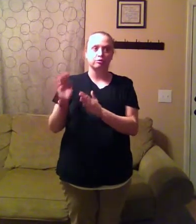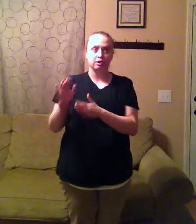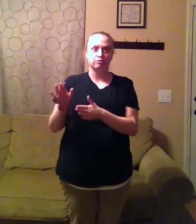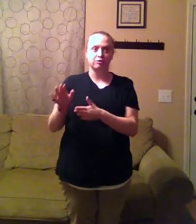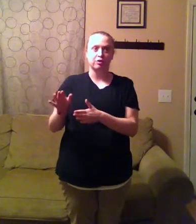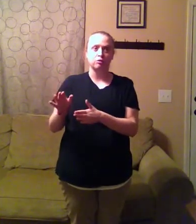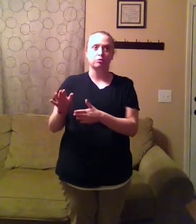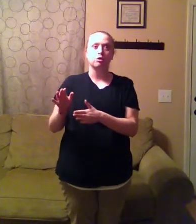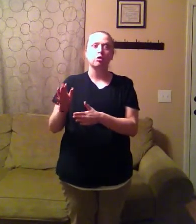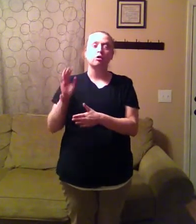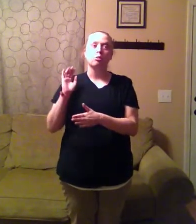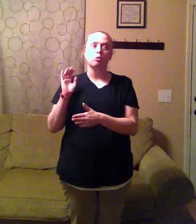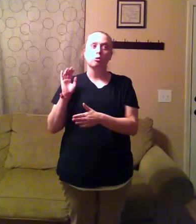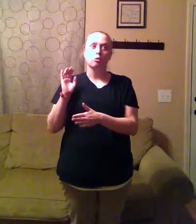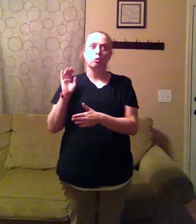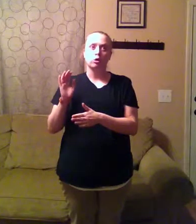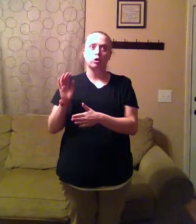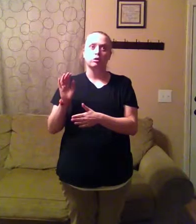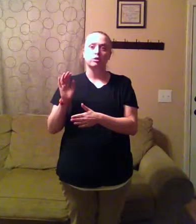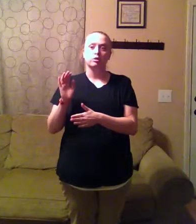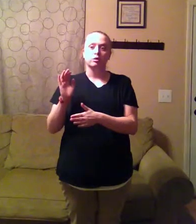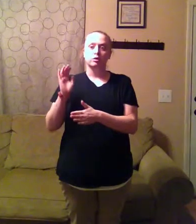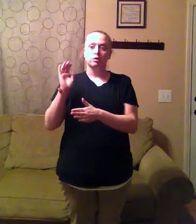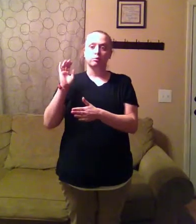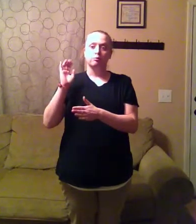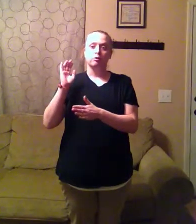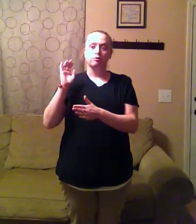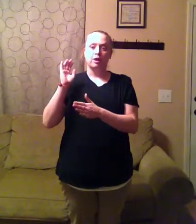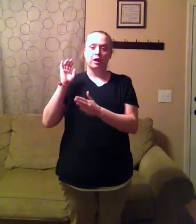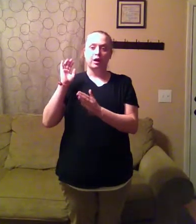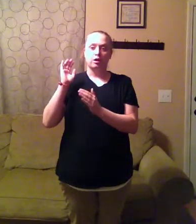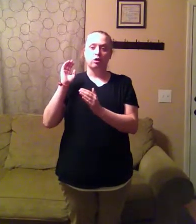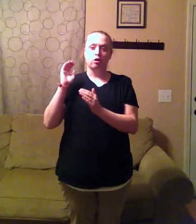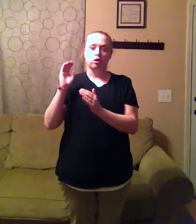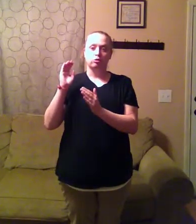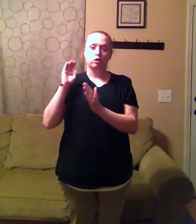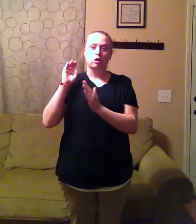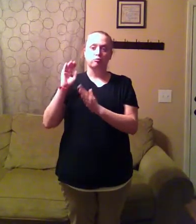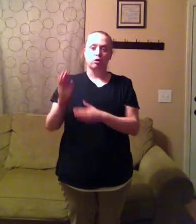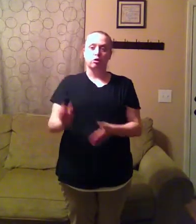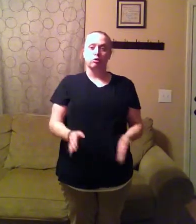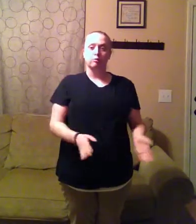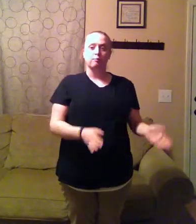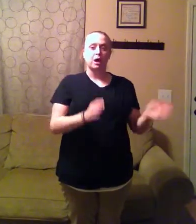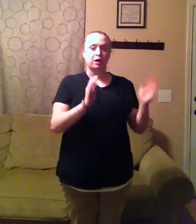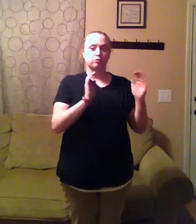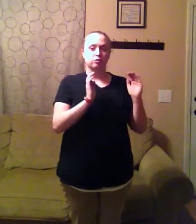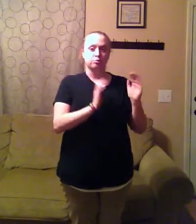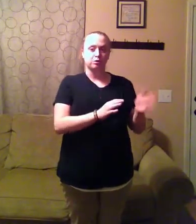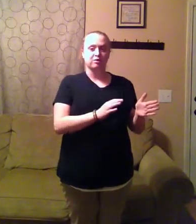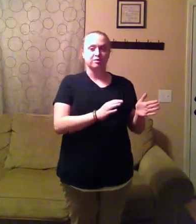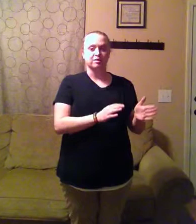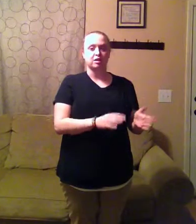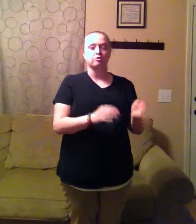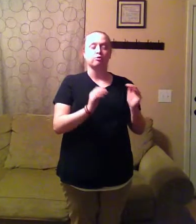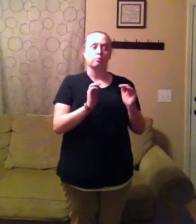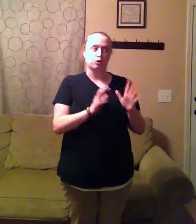less review, or move a card you got wrong back to a previous stage for more